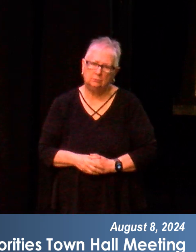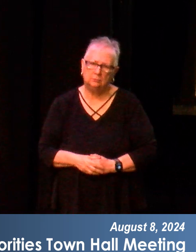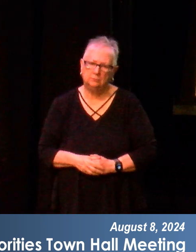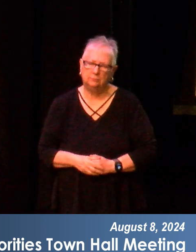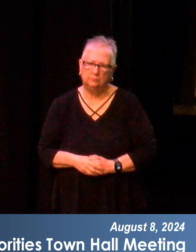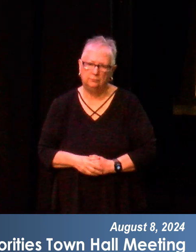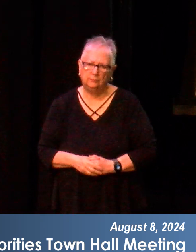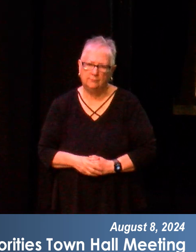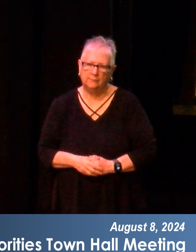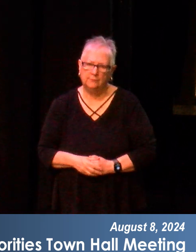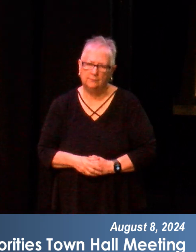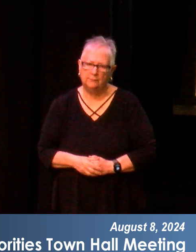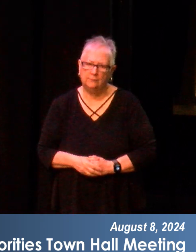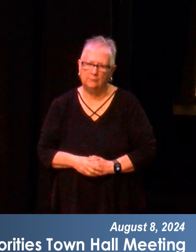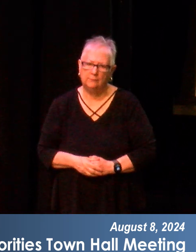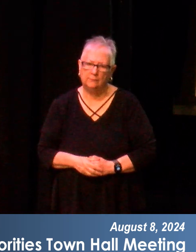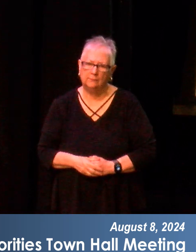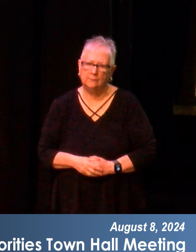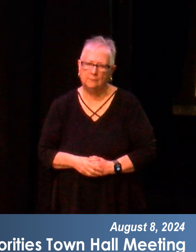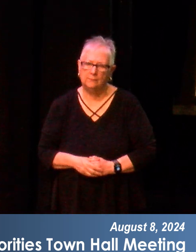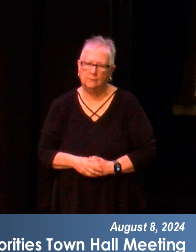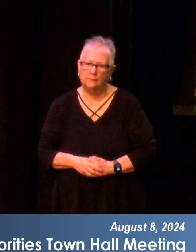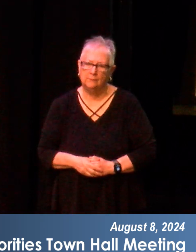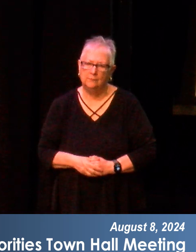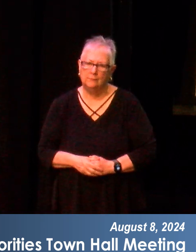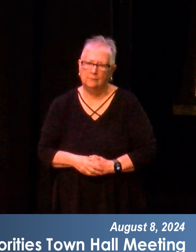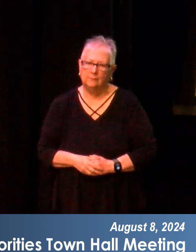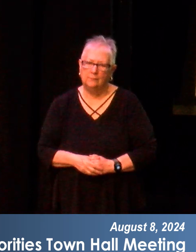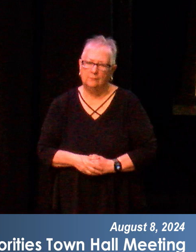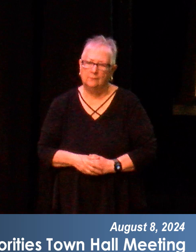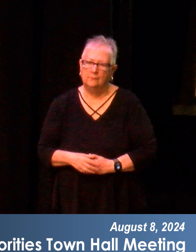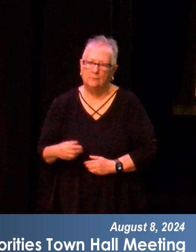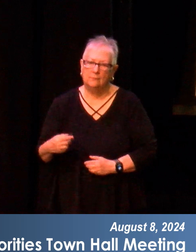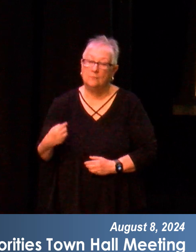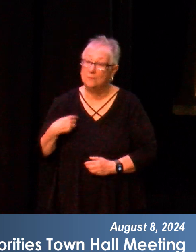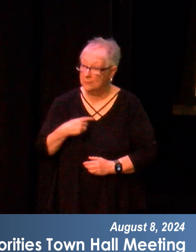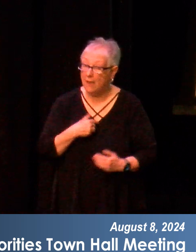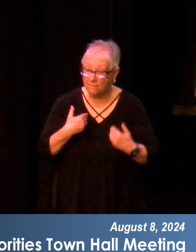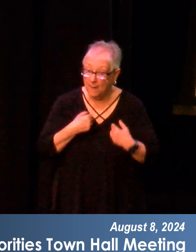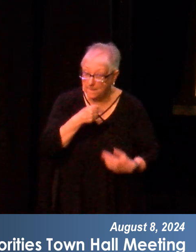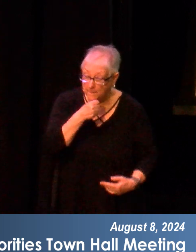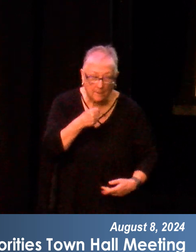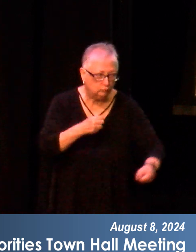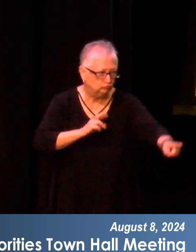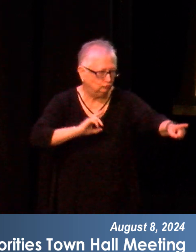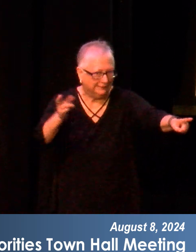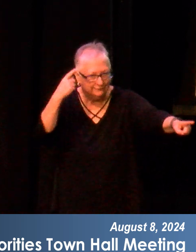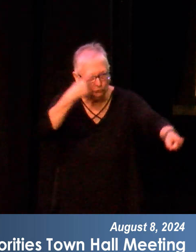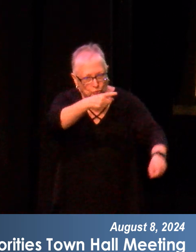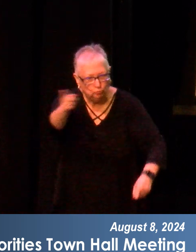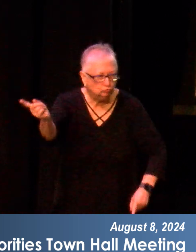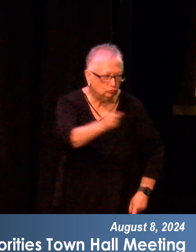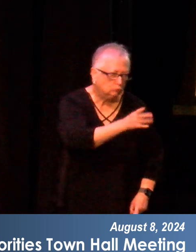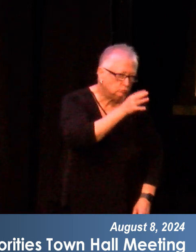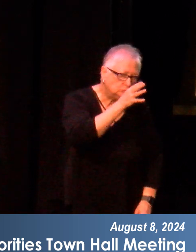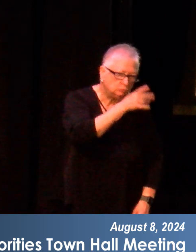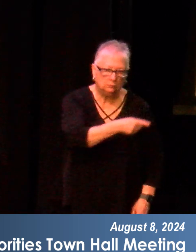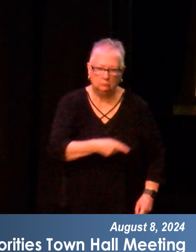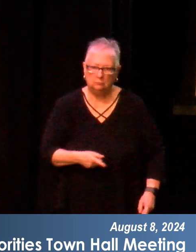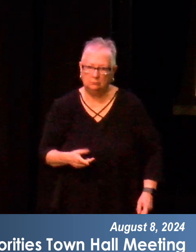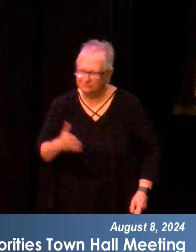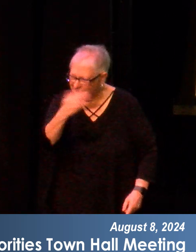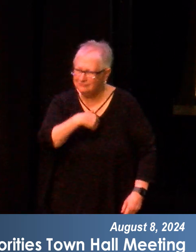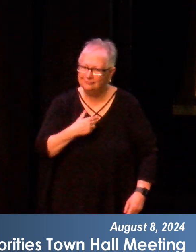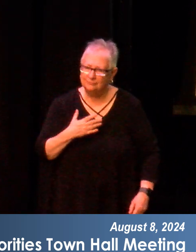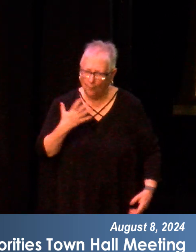information by paper. We also have a microphone here today, and we certainly invite you to come forward and